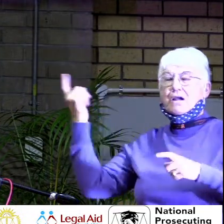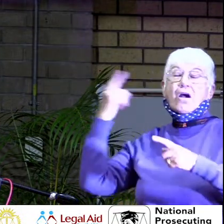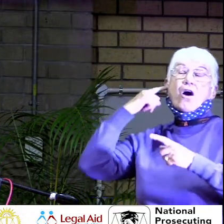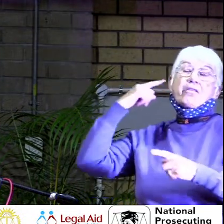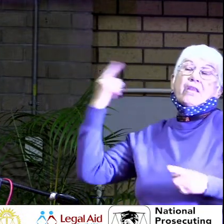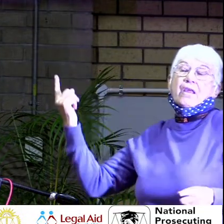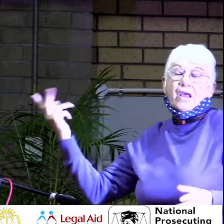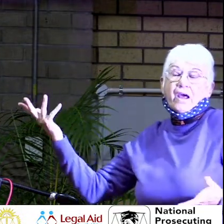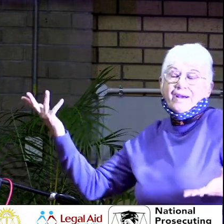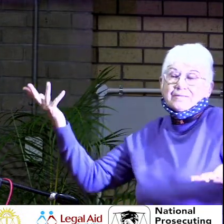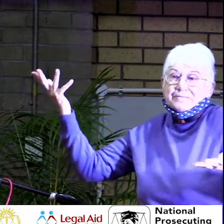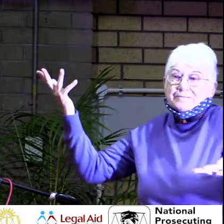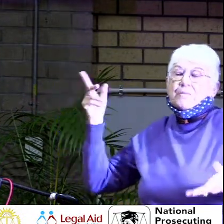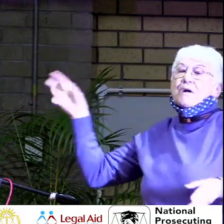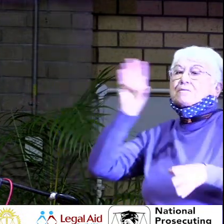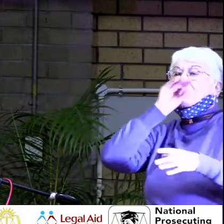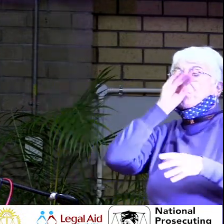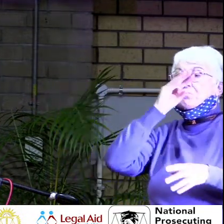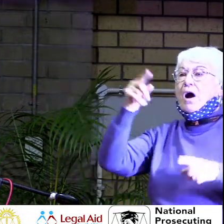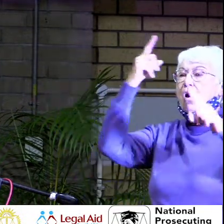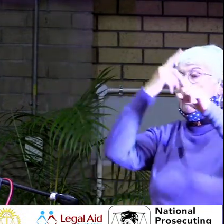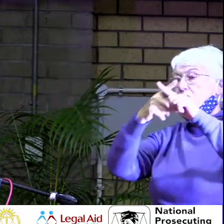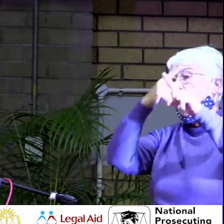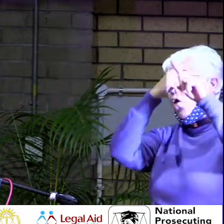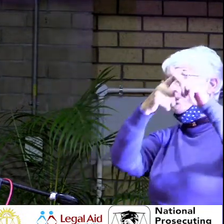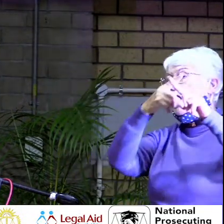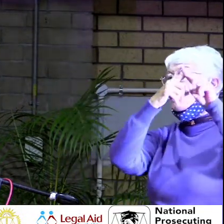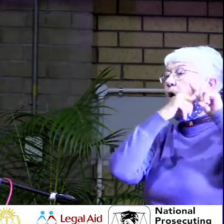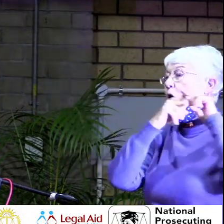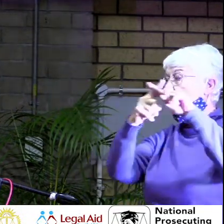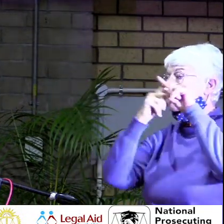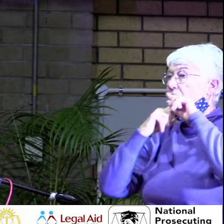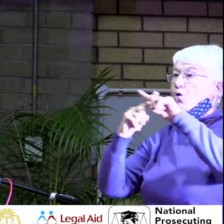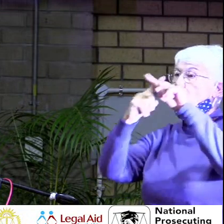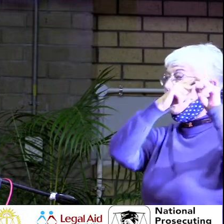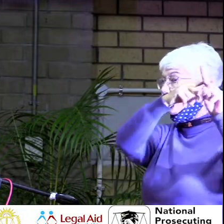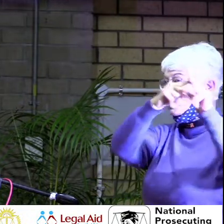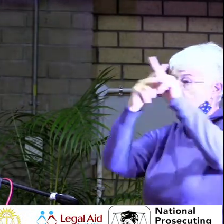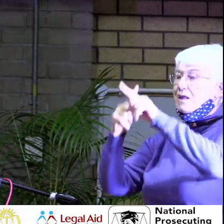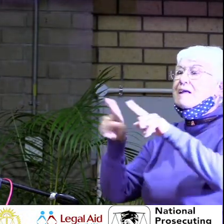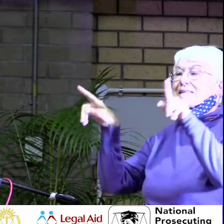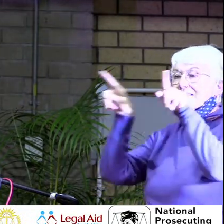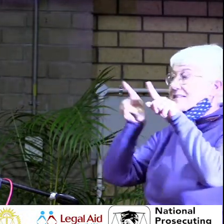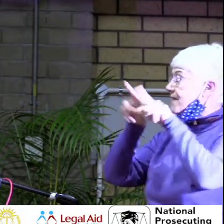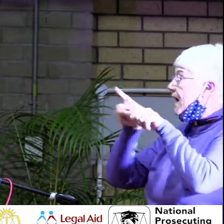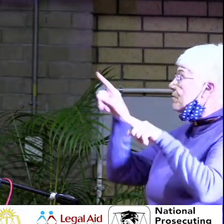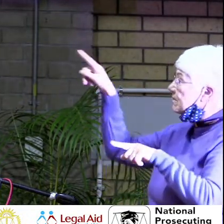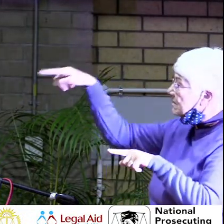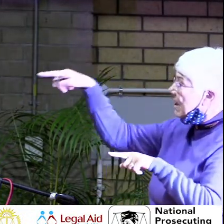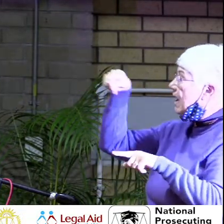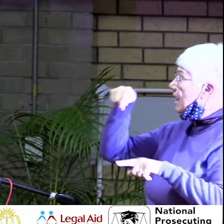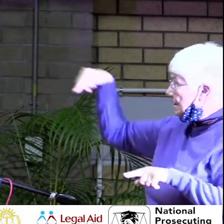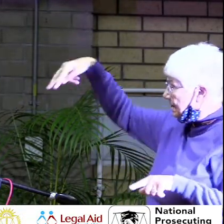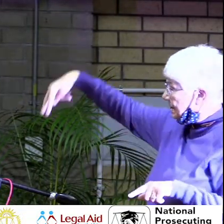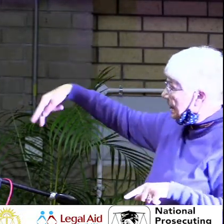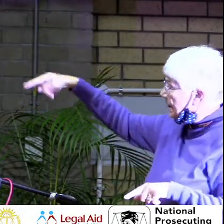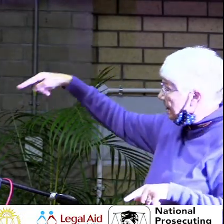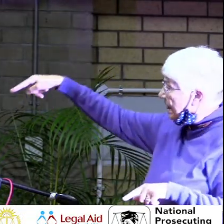kwi-South African Human Rights Commission ezonikezela umyalezo wenkxaso. Okokuqala ke ngoku uye wachaza ke